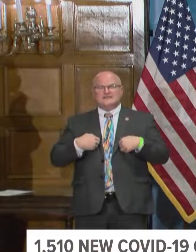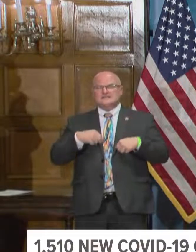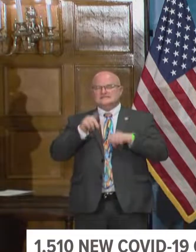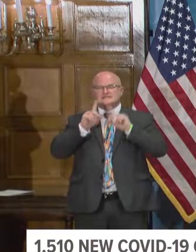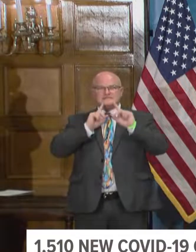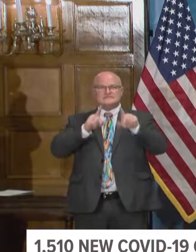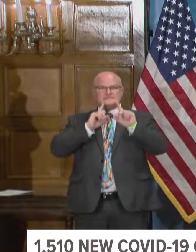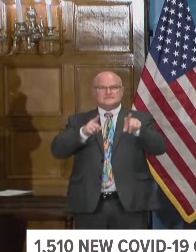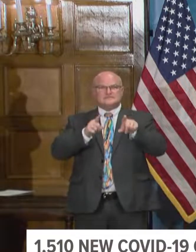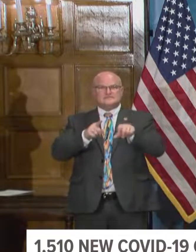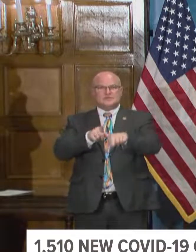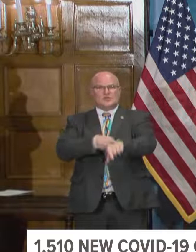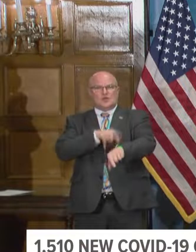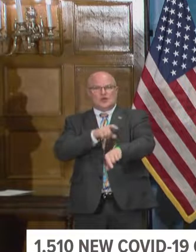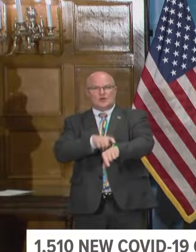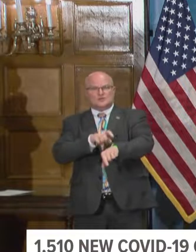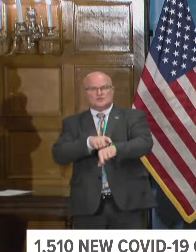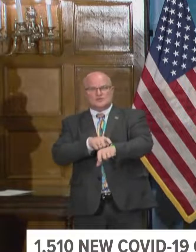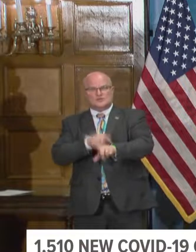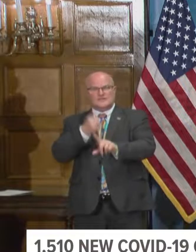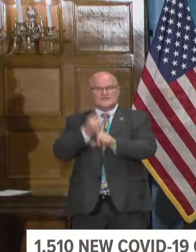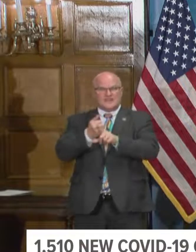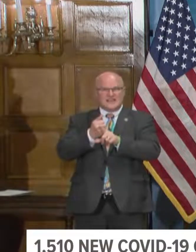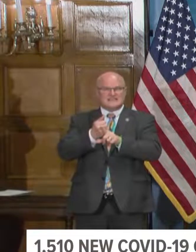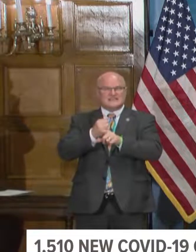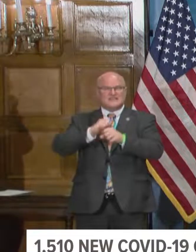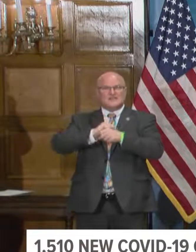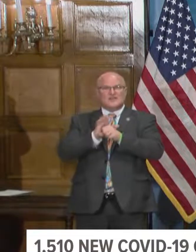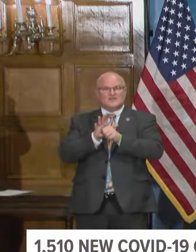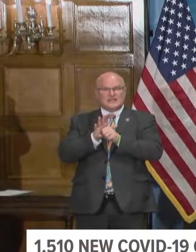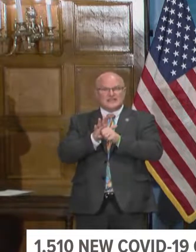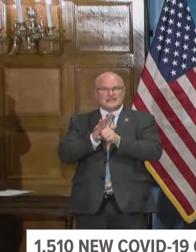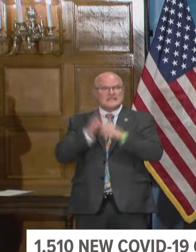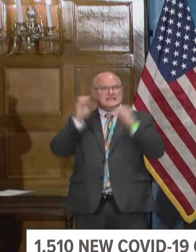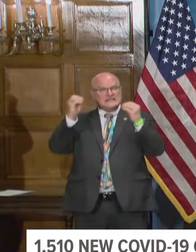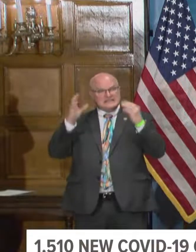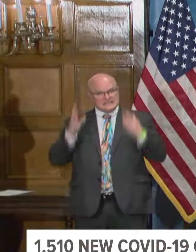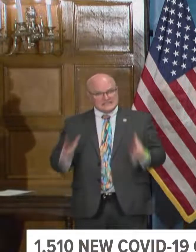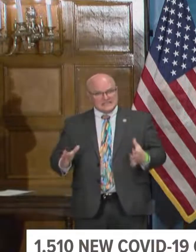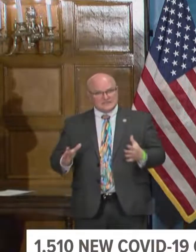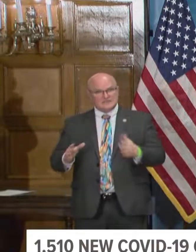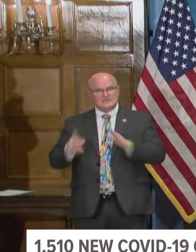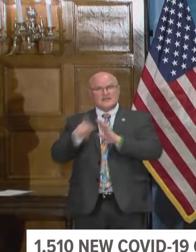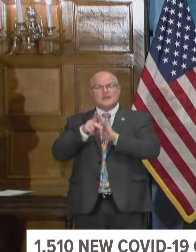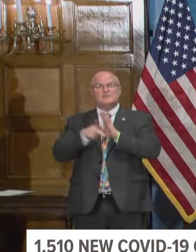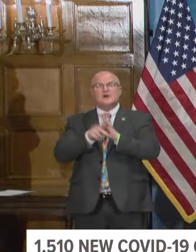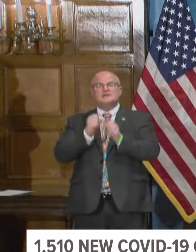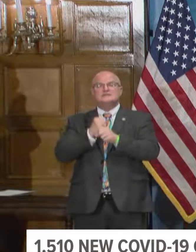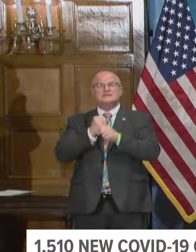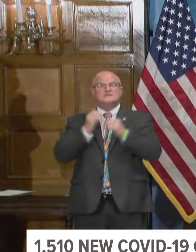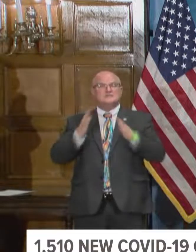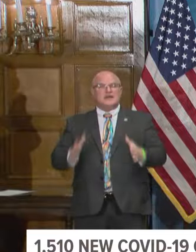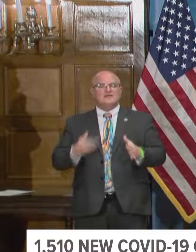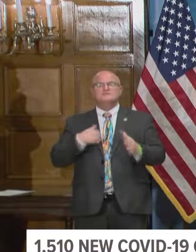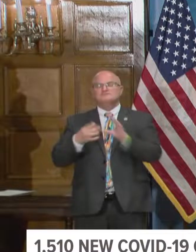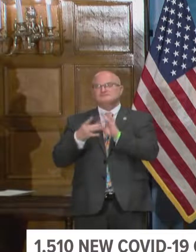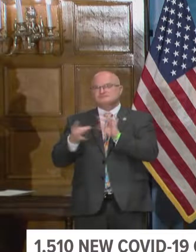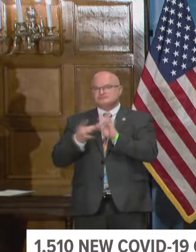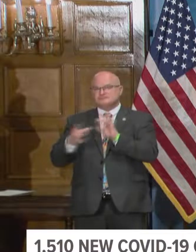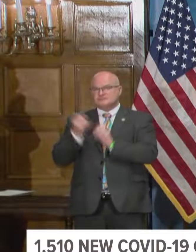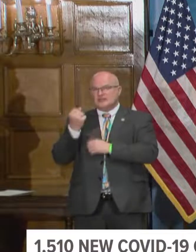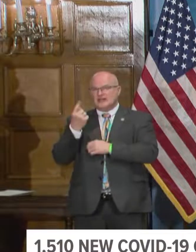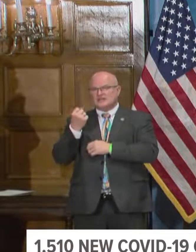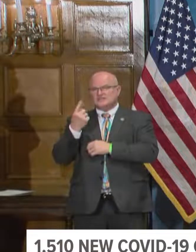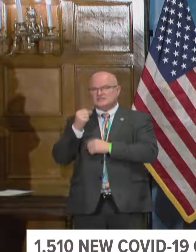and long-term effects of COVID-19, educators and policymakers are faced with understanding the